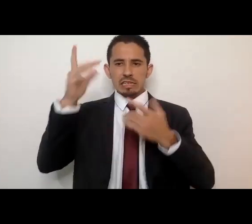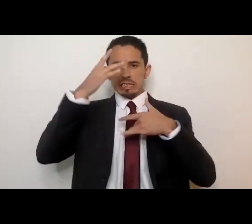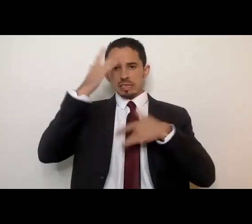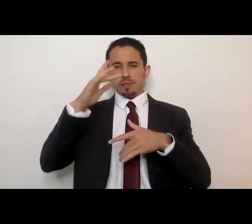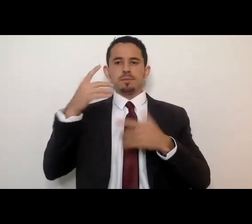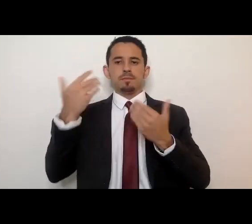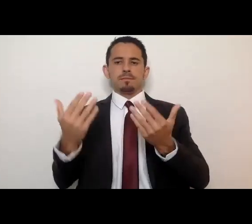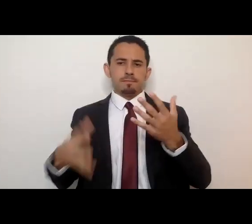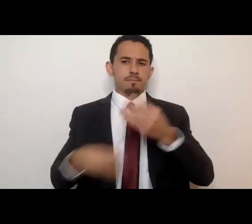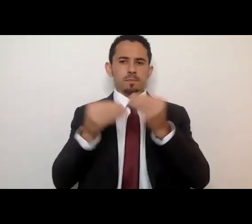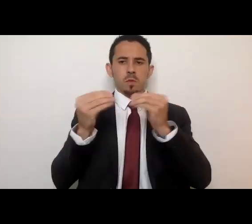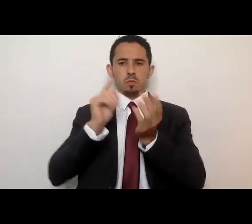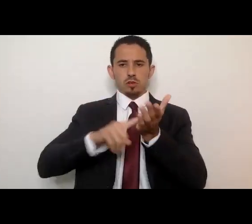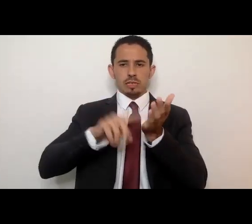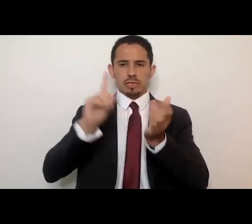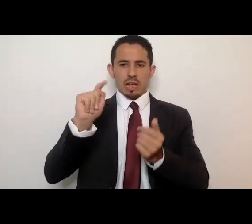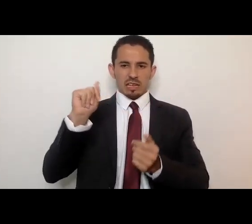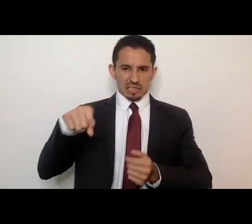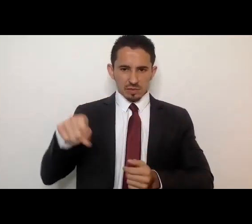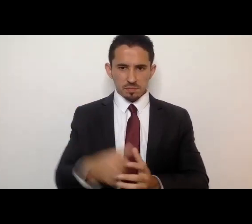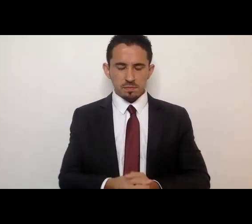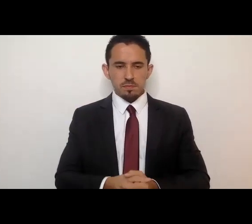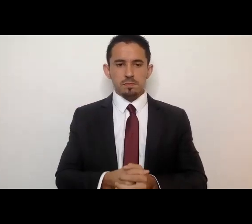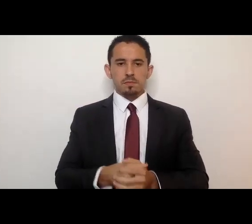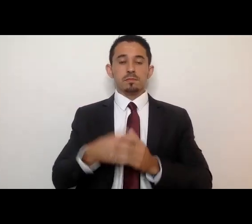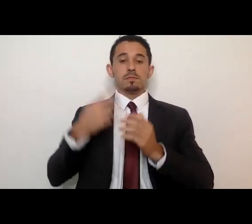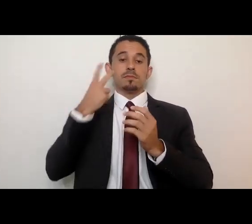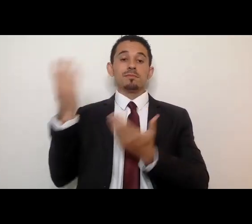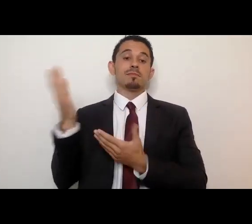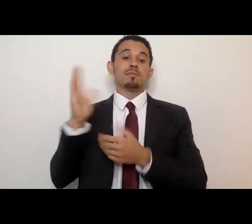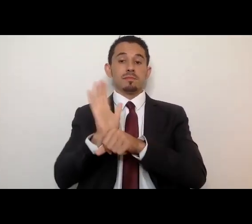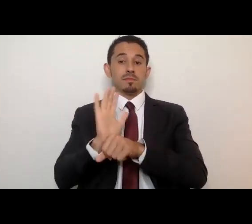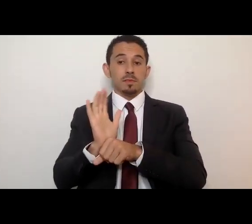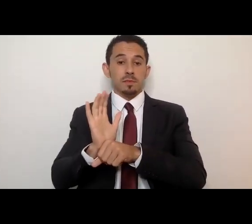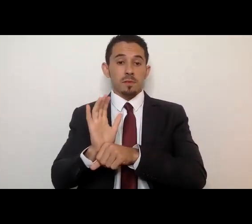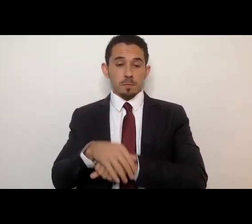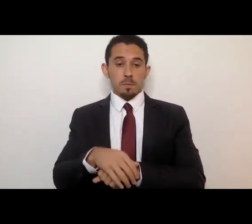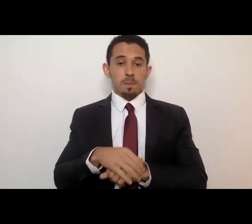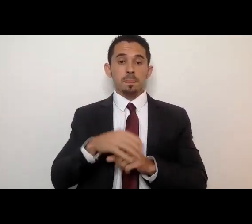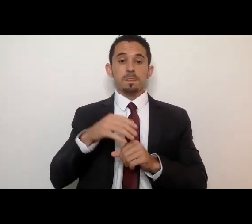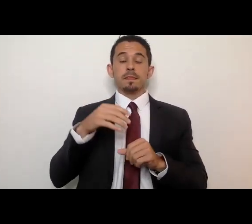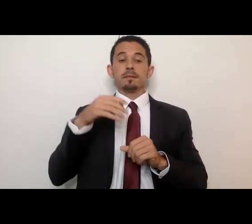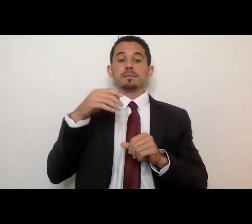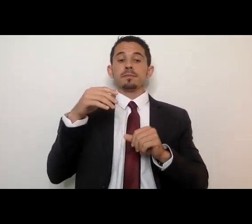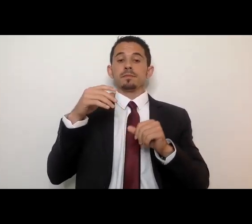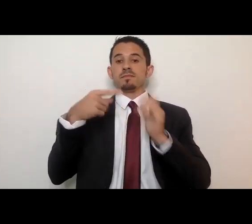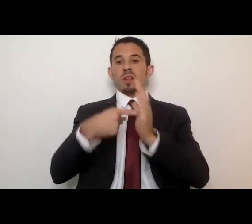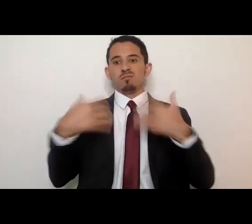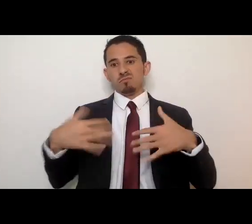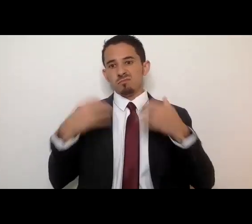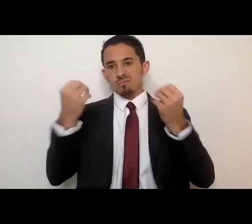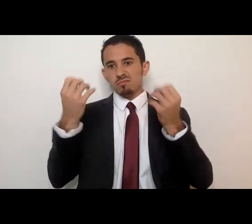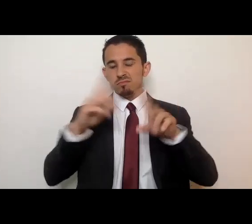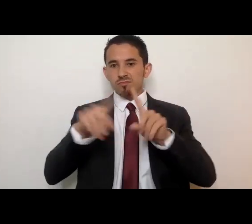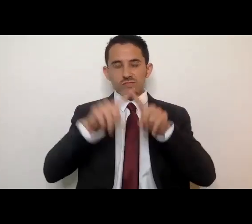The country is woefully understudied with regards to ticks and tick-borne diseases, so I saw the need there. These videos on the